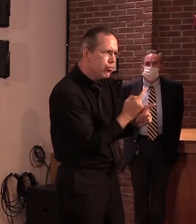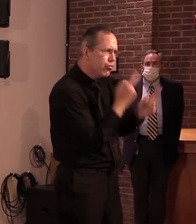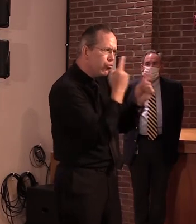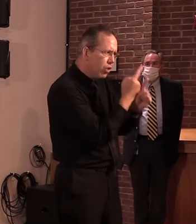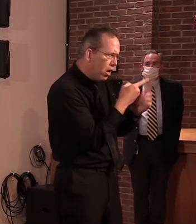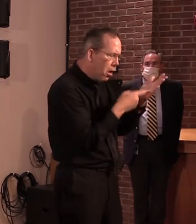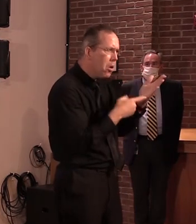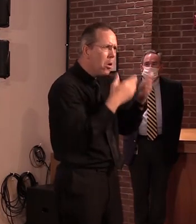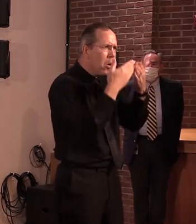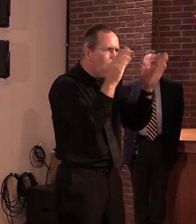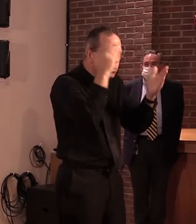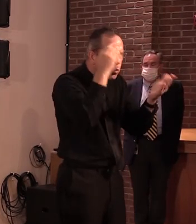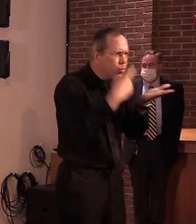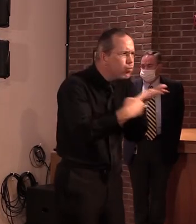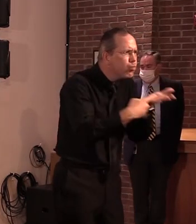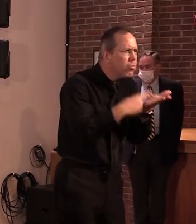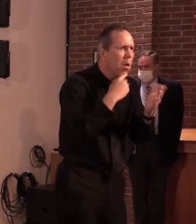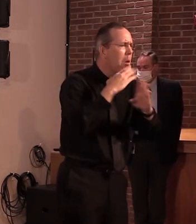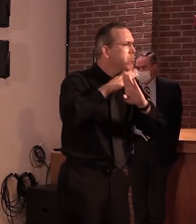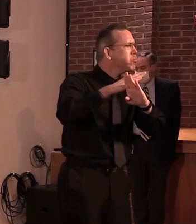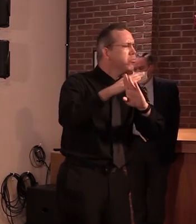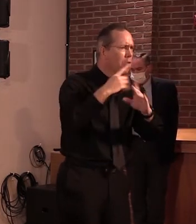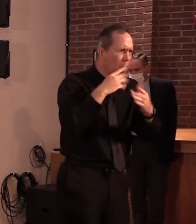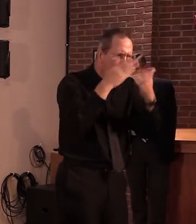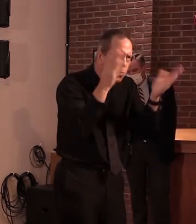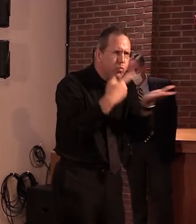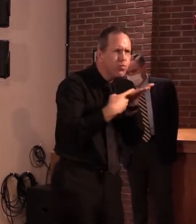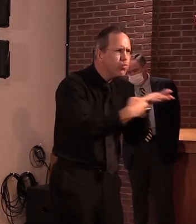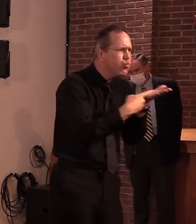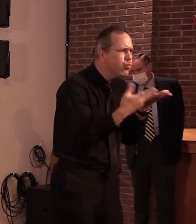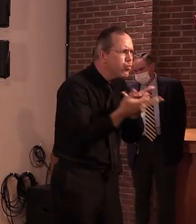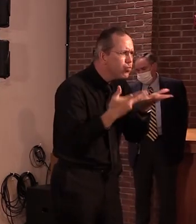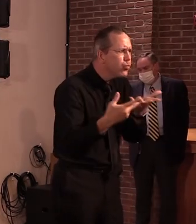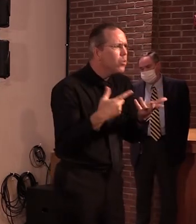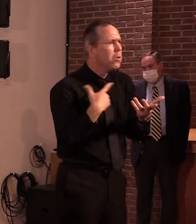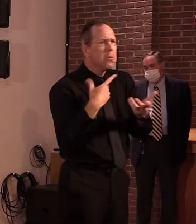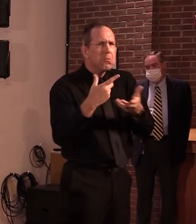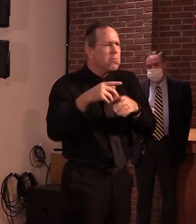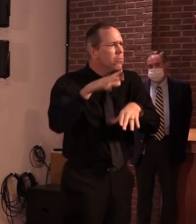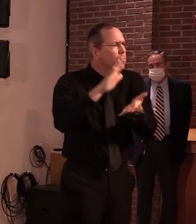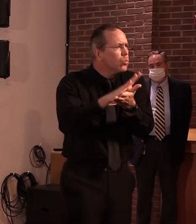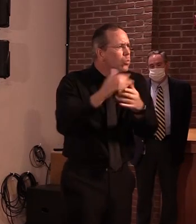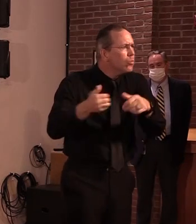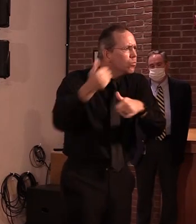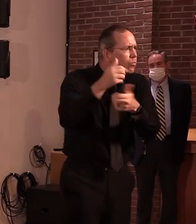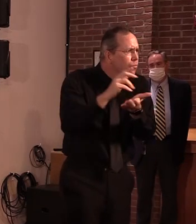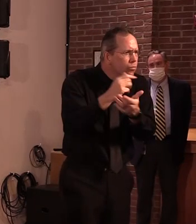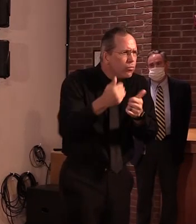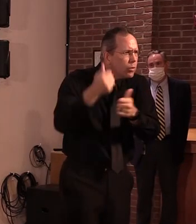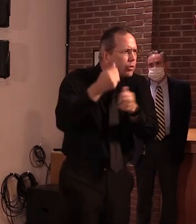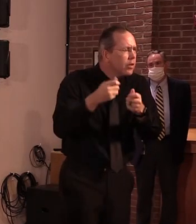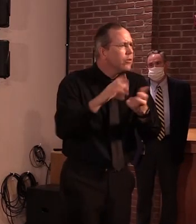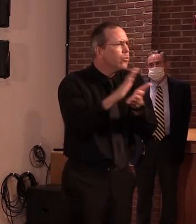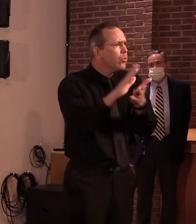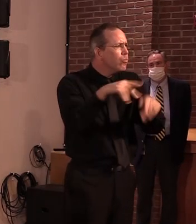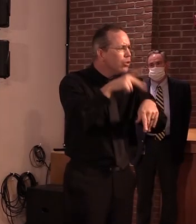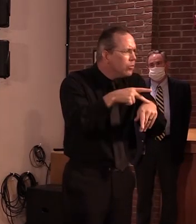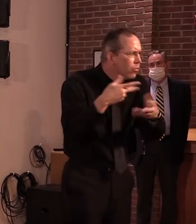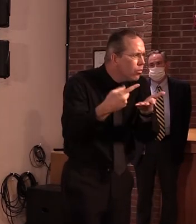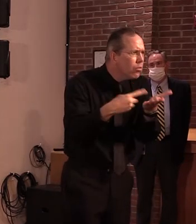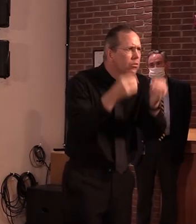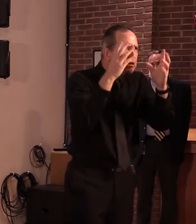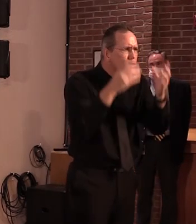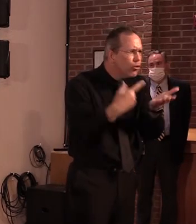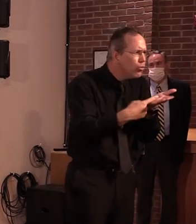with a willingness to adapt and change in response to local data, and always with an eye towards keeping our